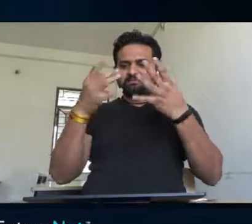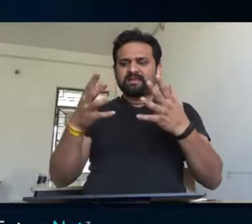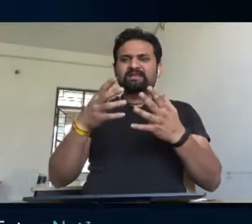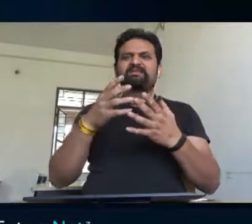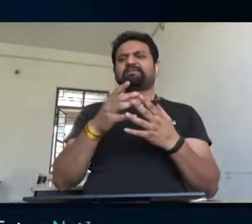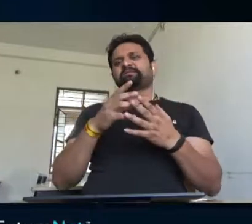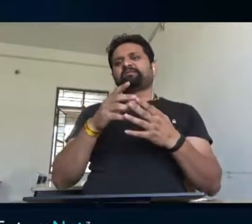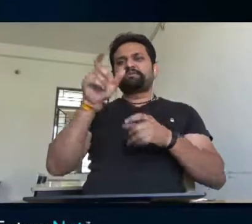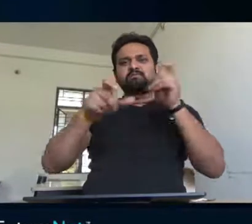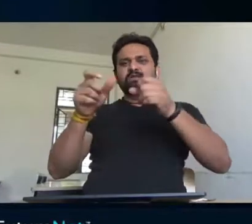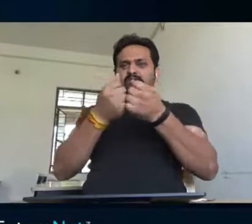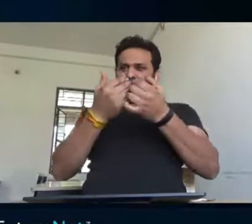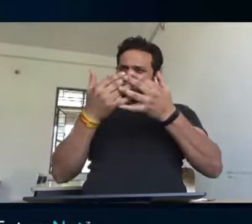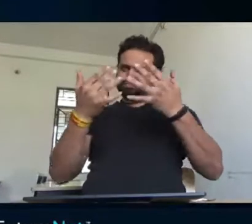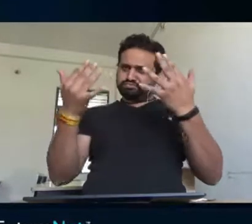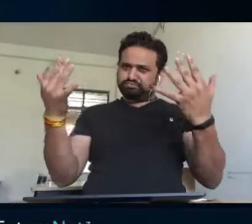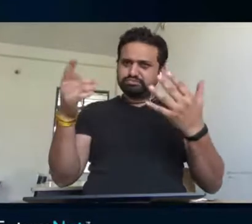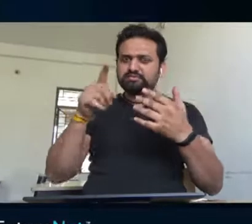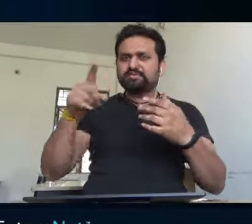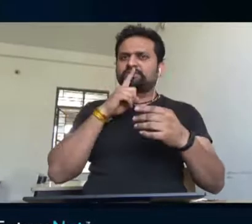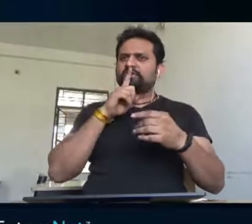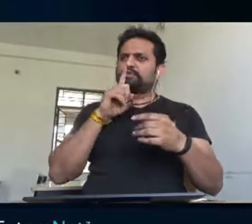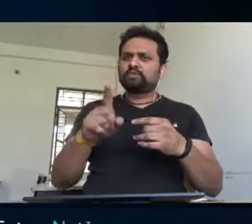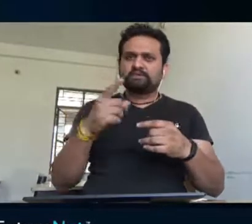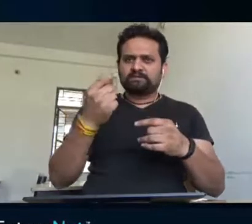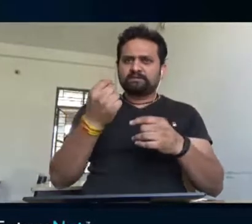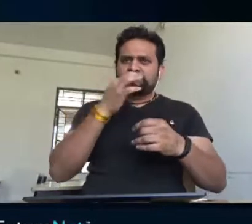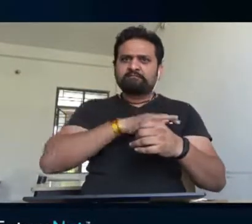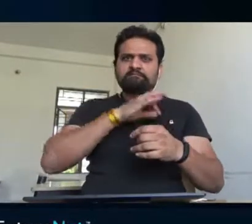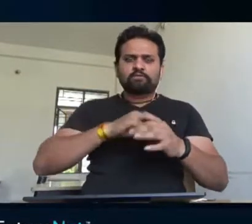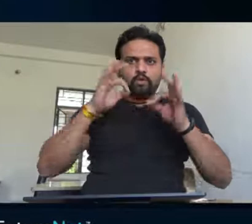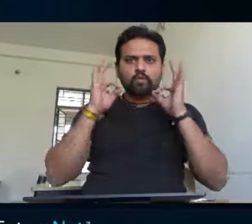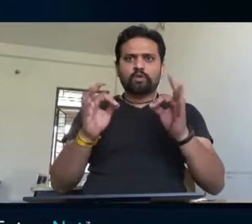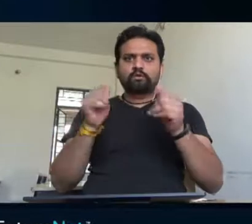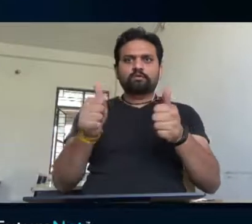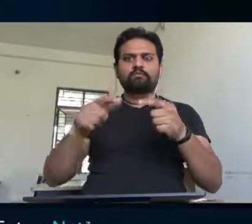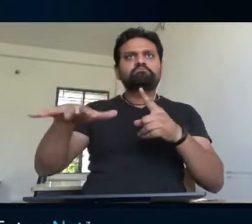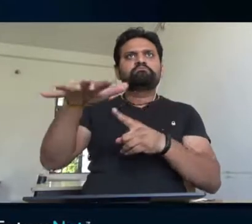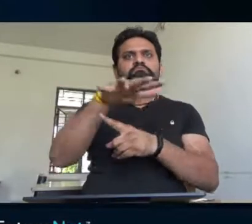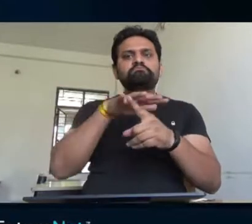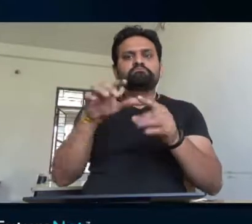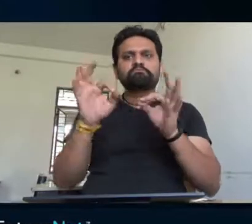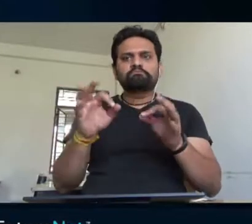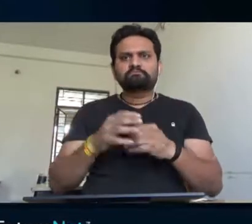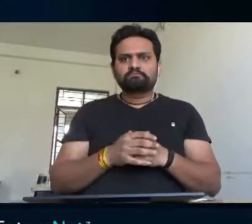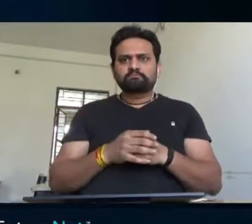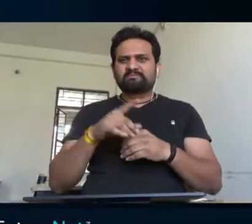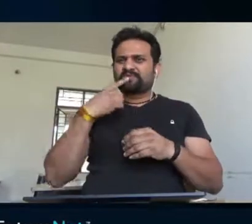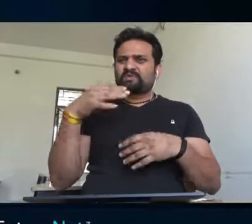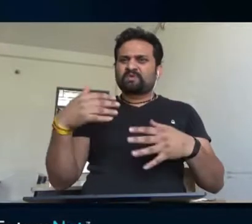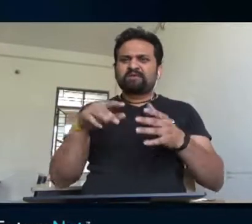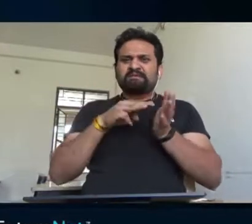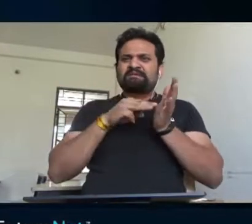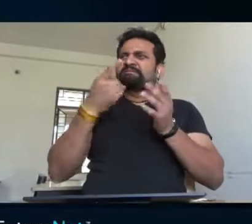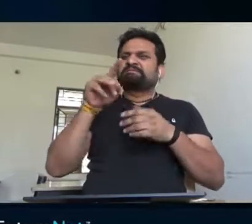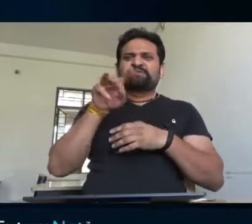so many people. They make very good income, and we had thousands